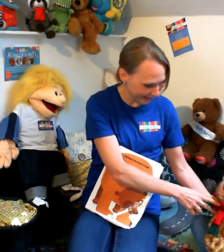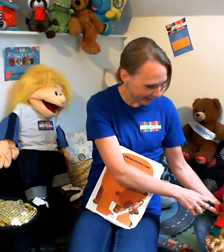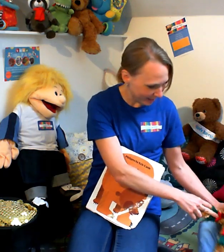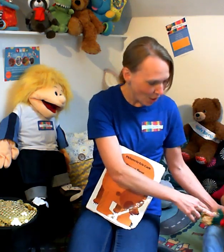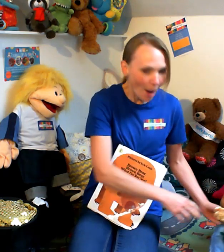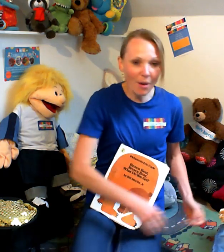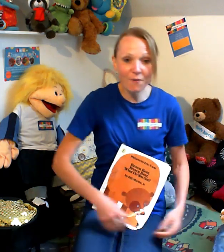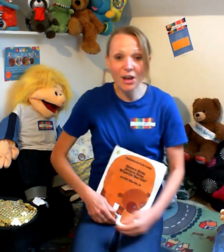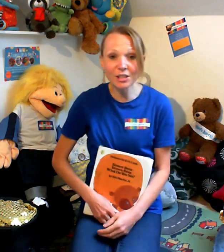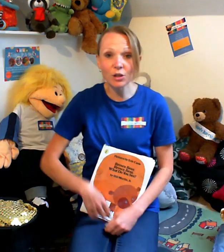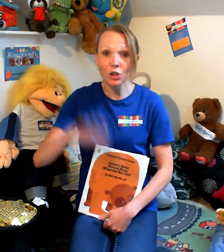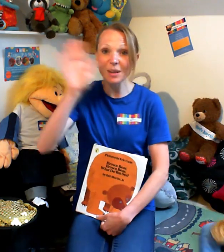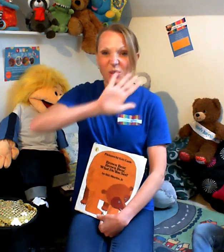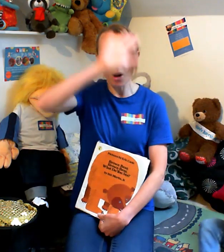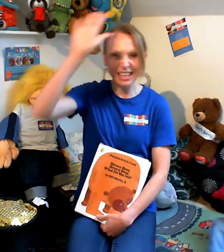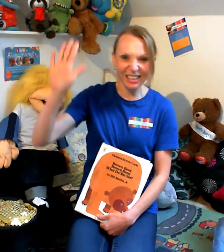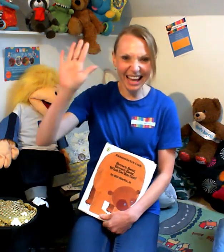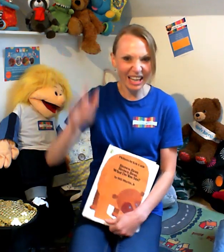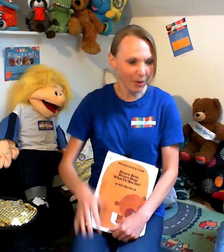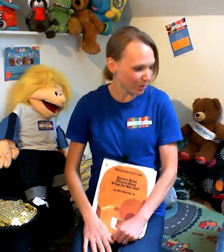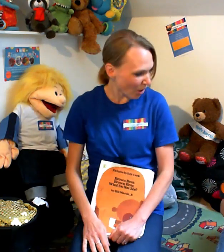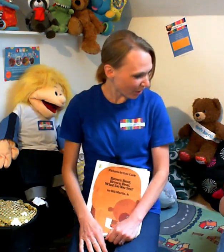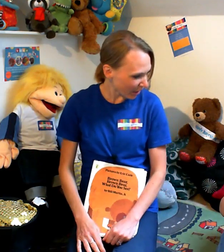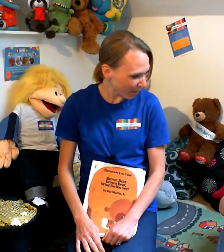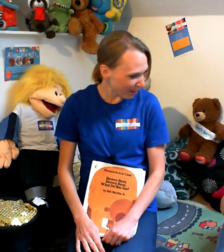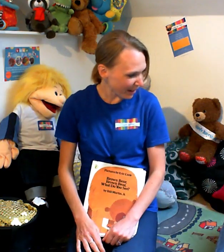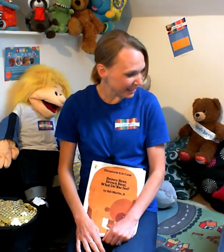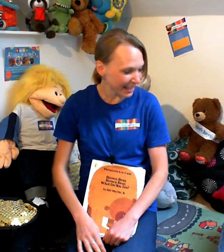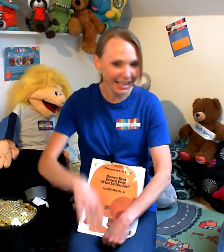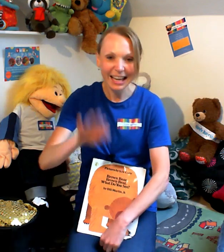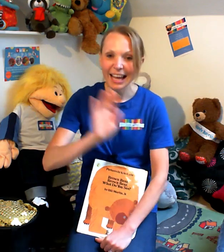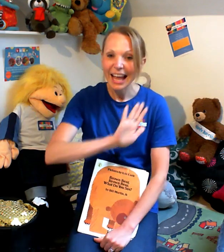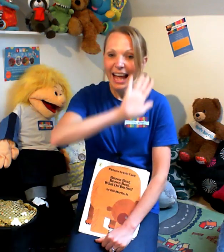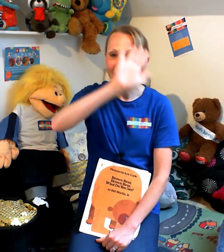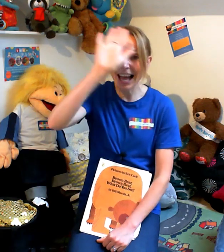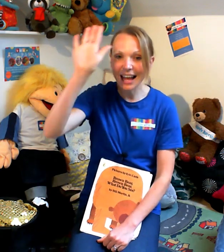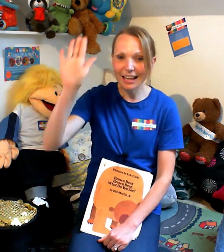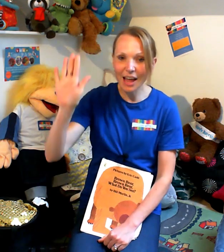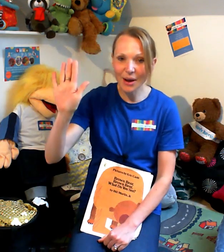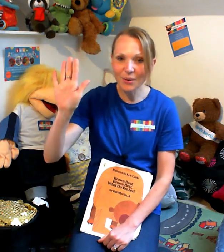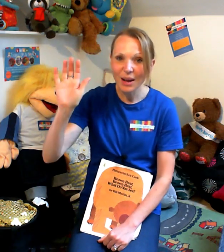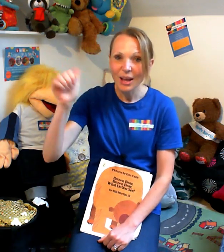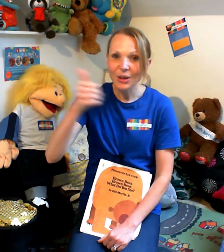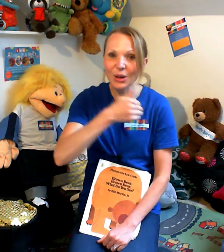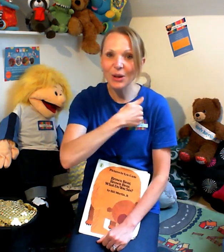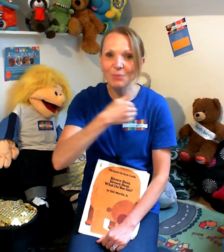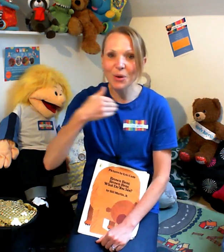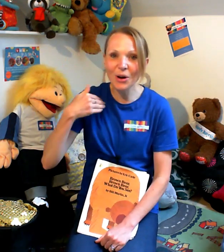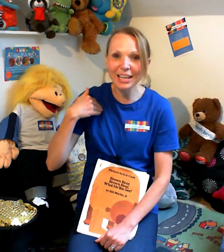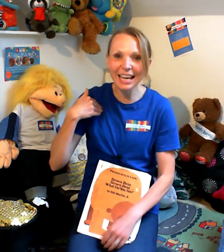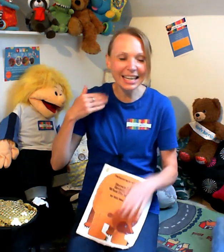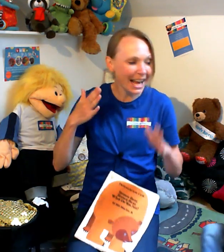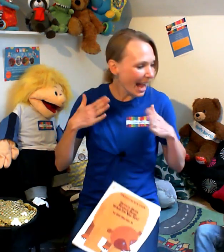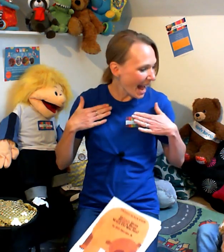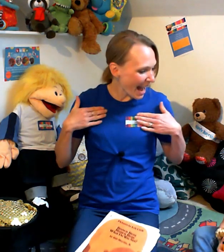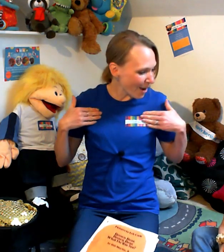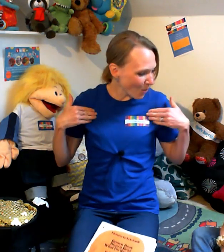excellent. But first of all, shall we do our little hello song? Are we ready? Hello, good morning, how are